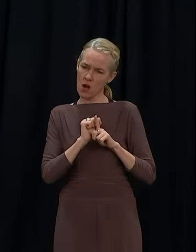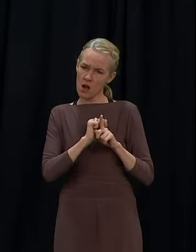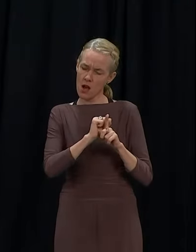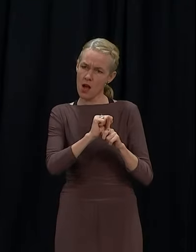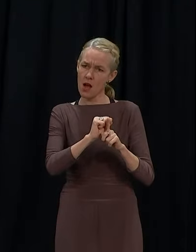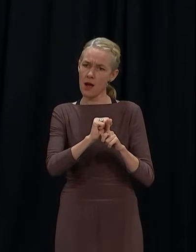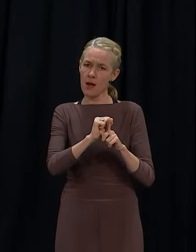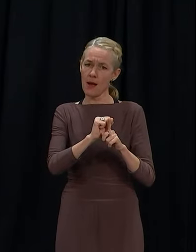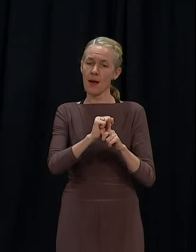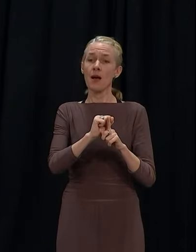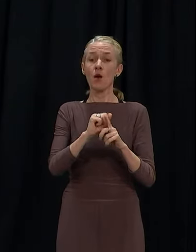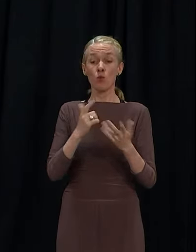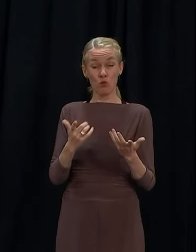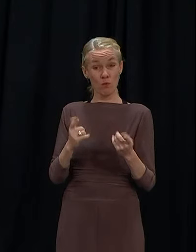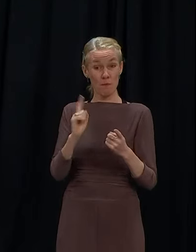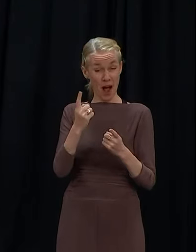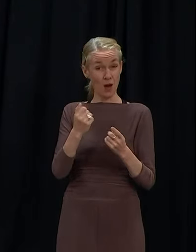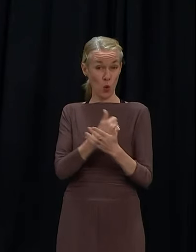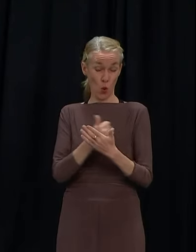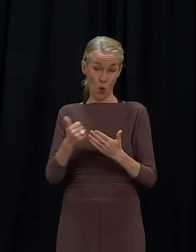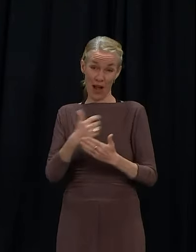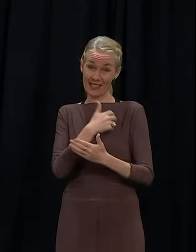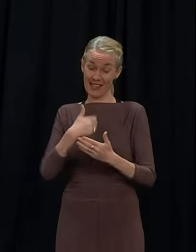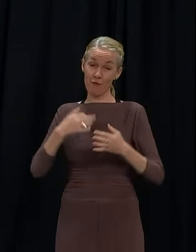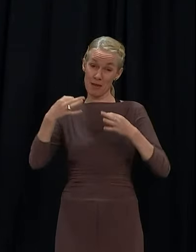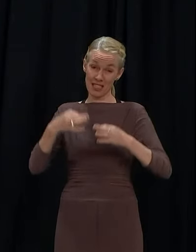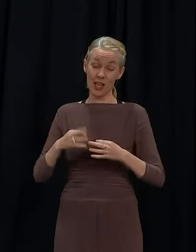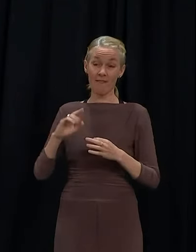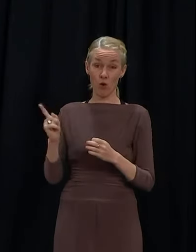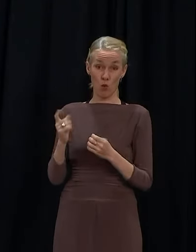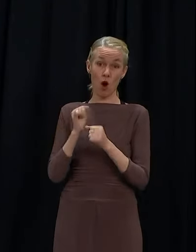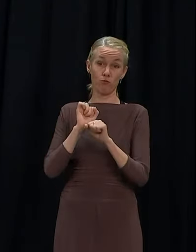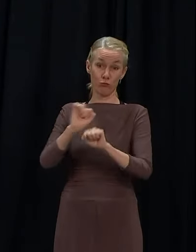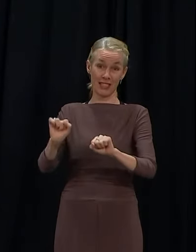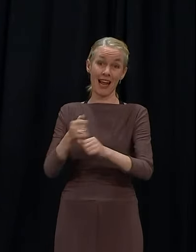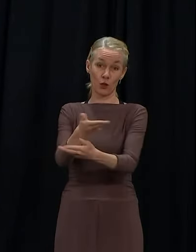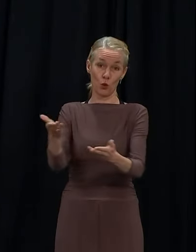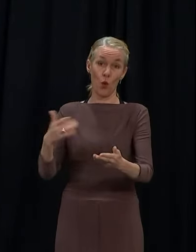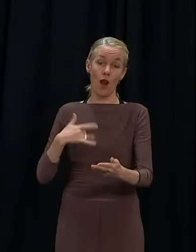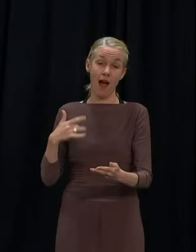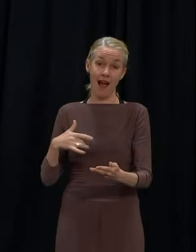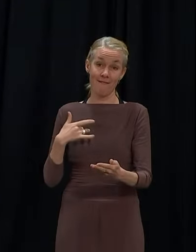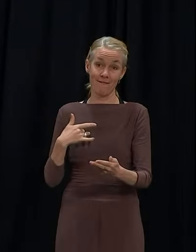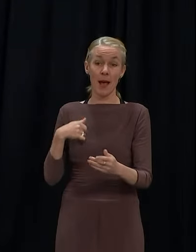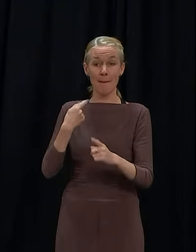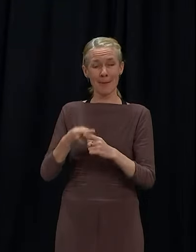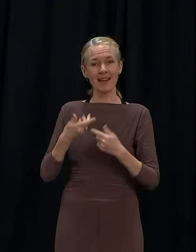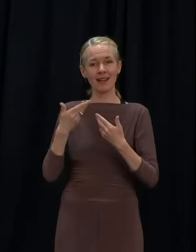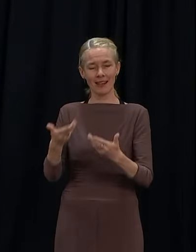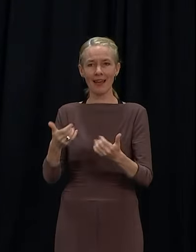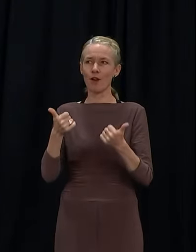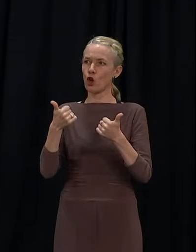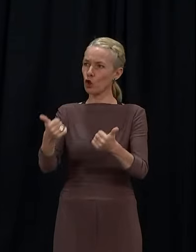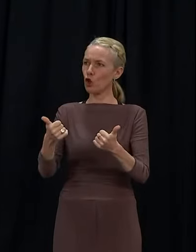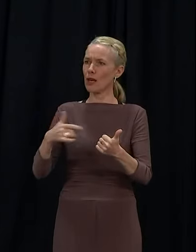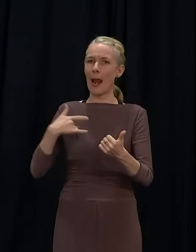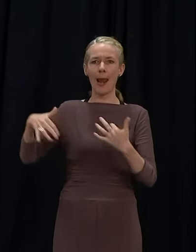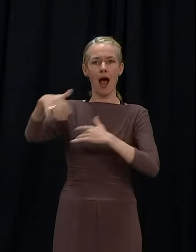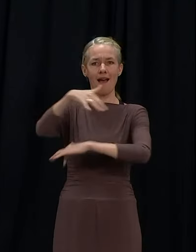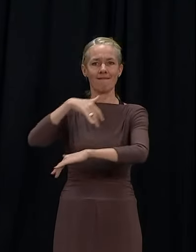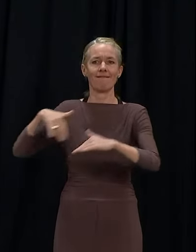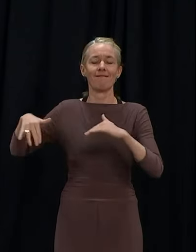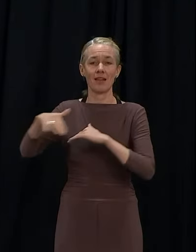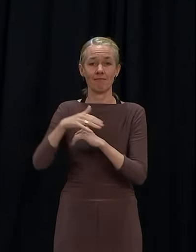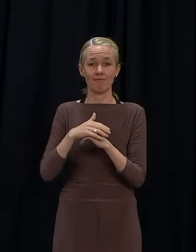lives, their livelihoods, and the ability to feel as normal as possible. And on those measures, the team of 5 million has done an